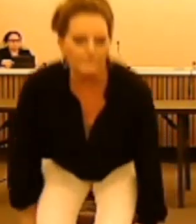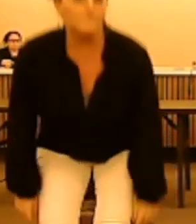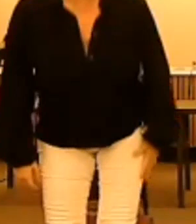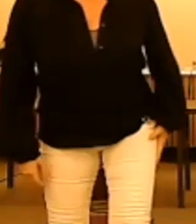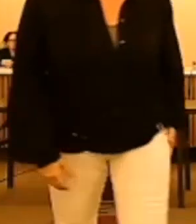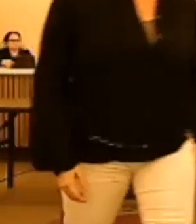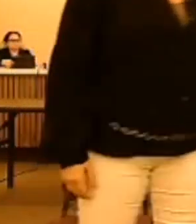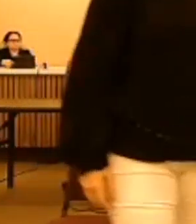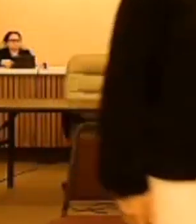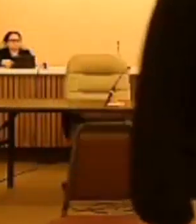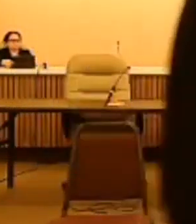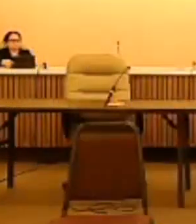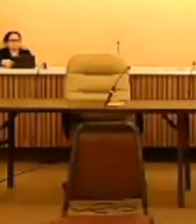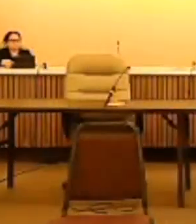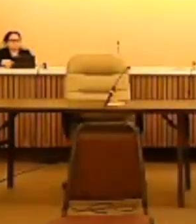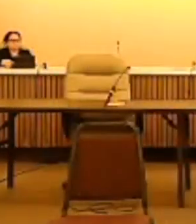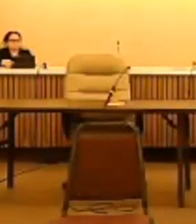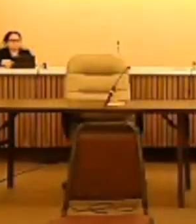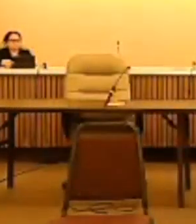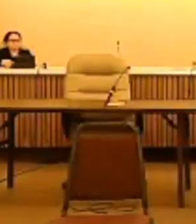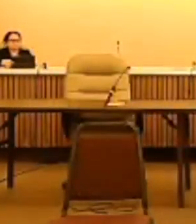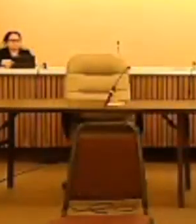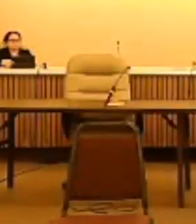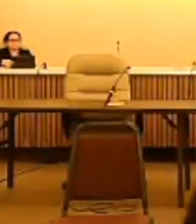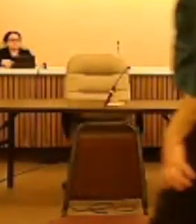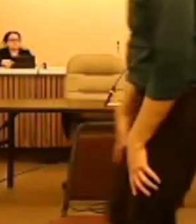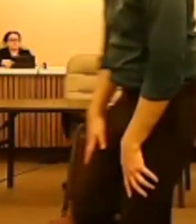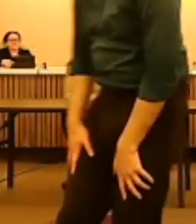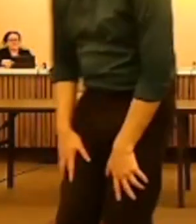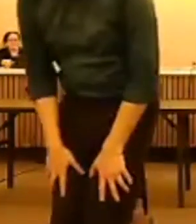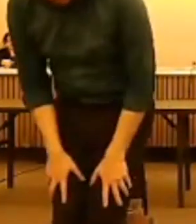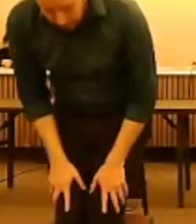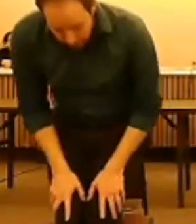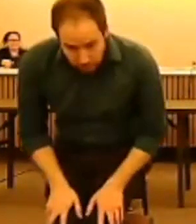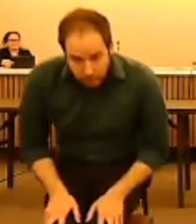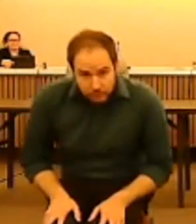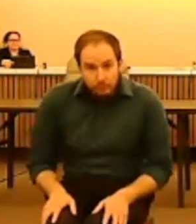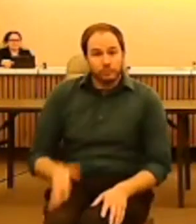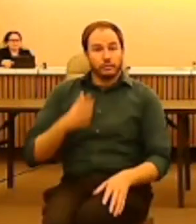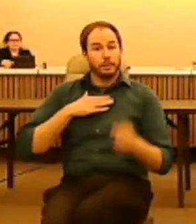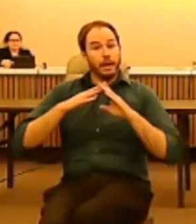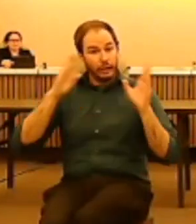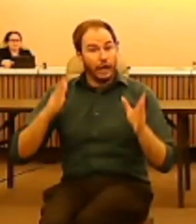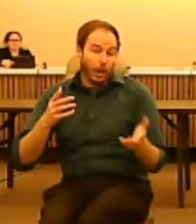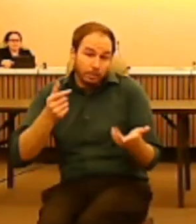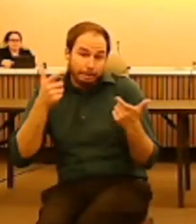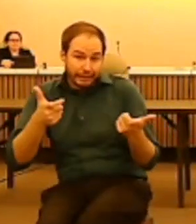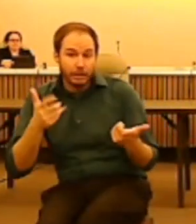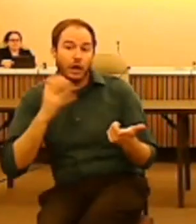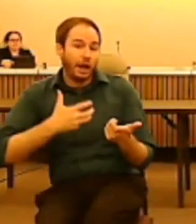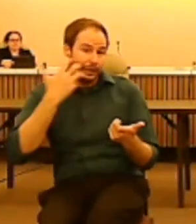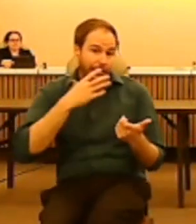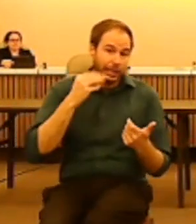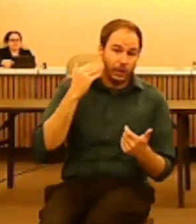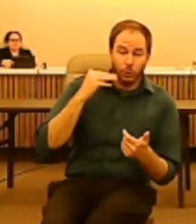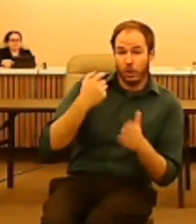Our heating and cooling costs for the size of my house, if you've seen my house, it is on the larger size.